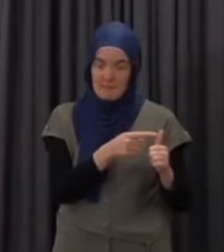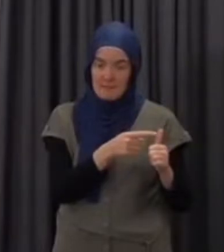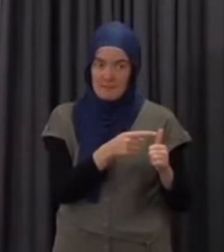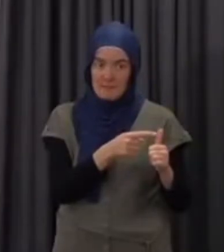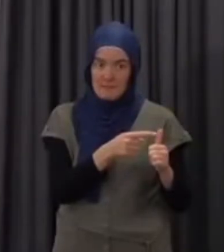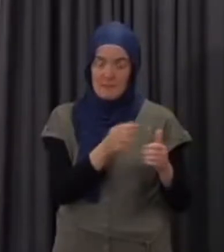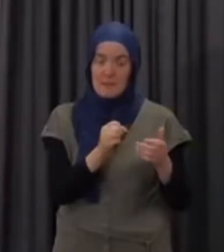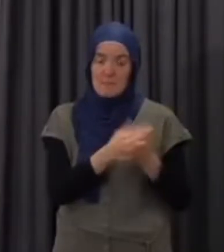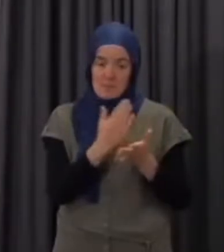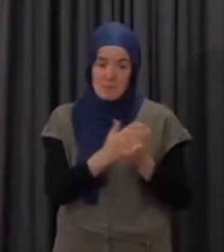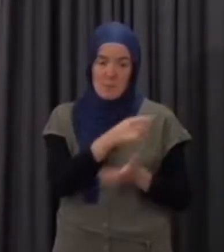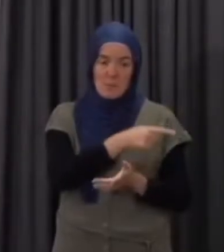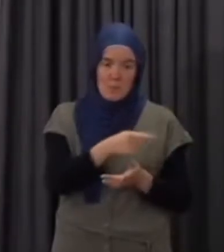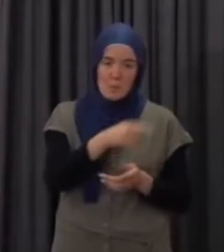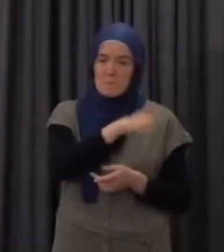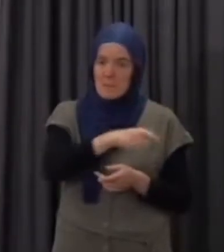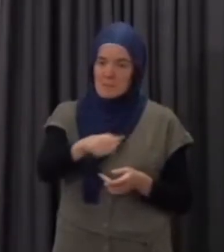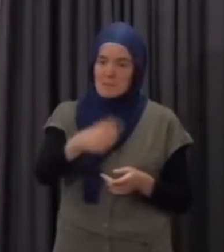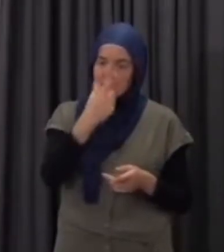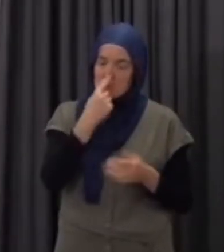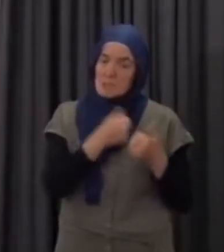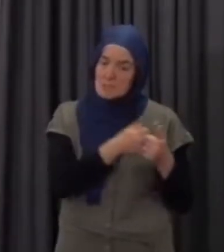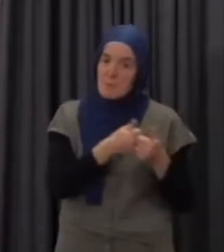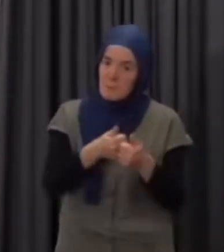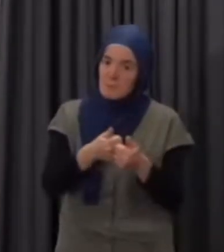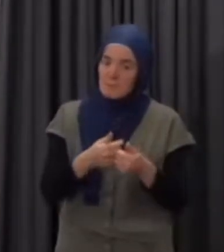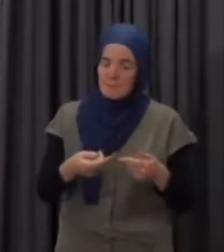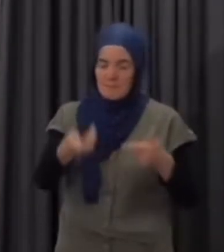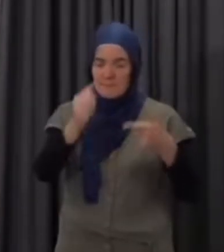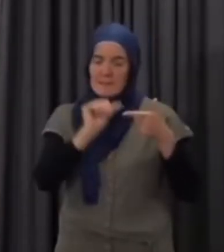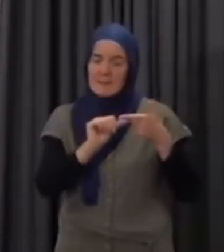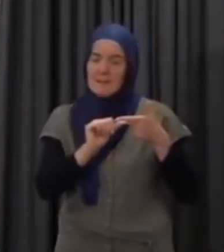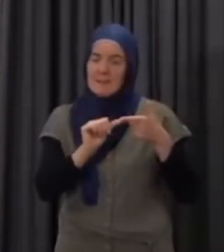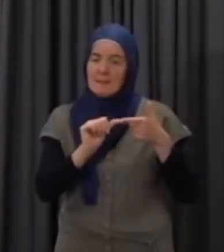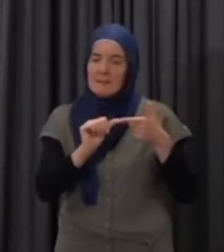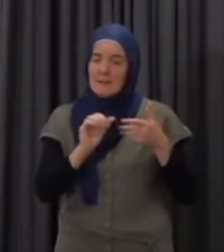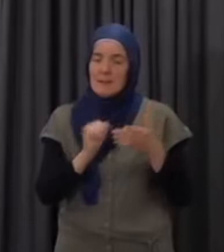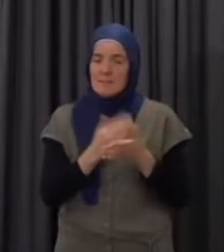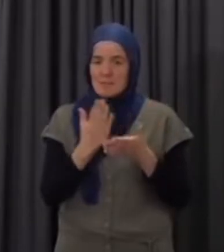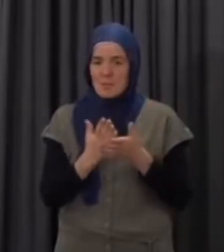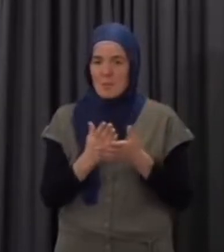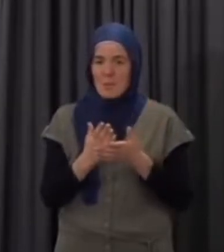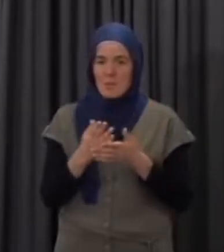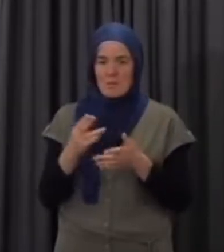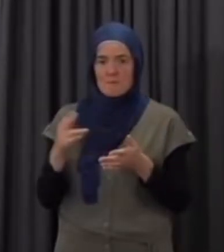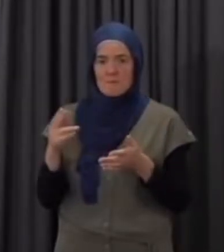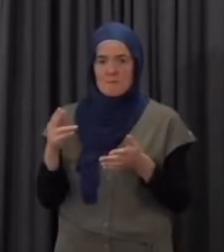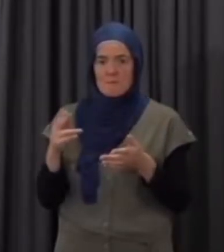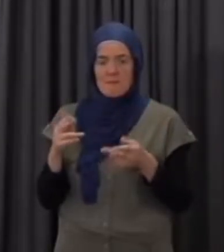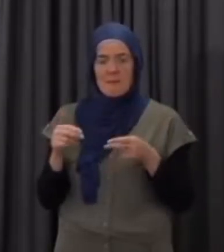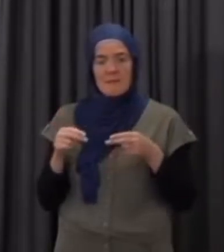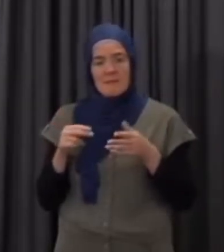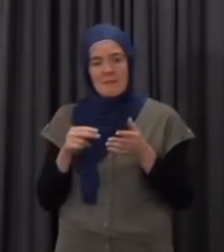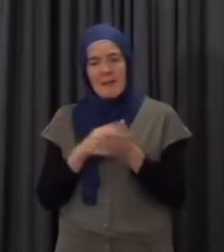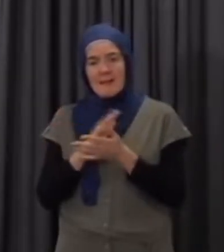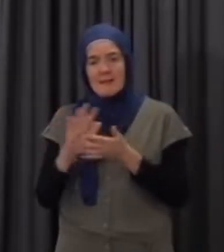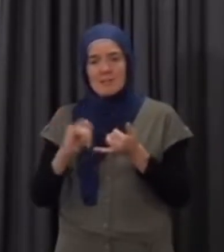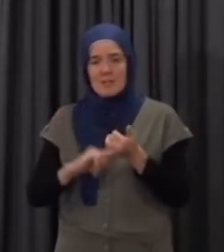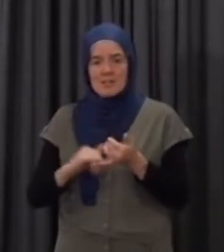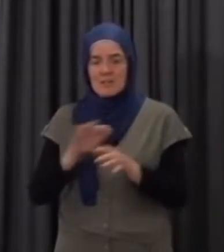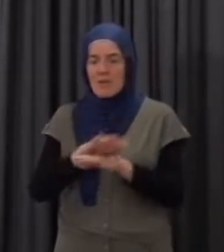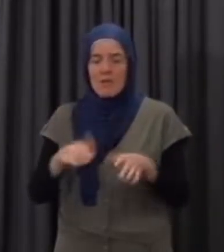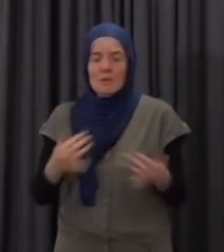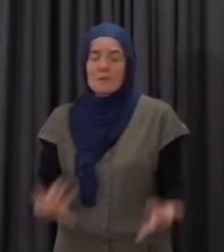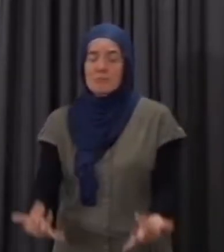to support those patients. The second was making sure that our health and care system was not overwhelmed by too many patients and a